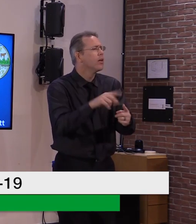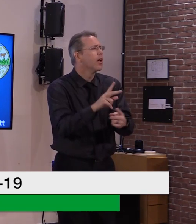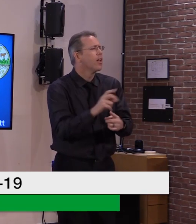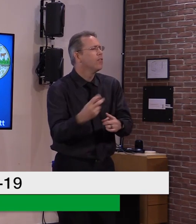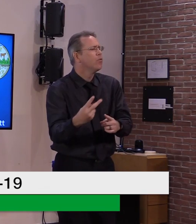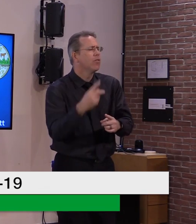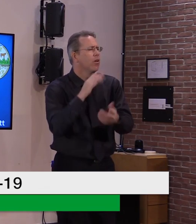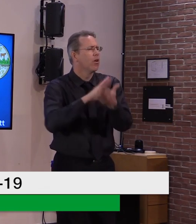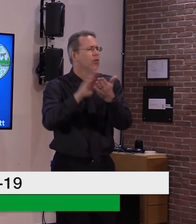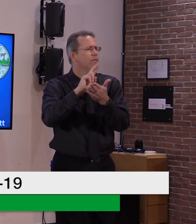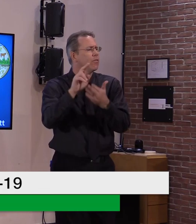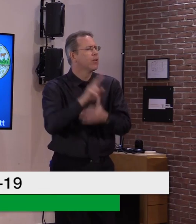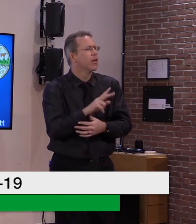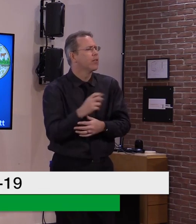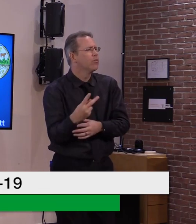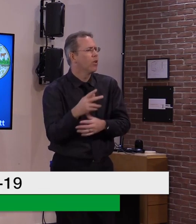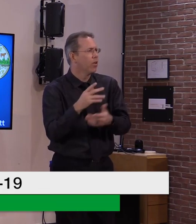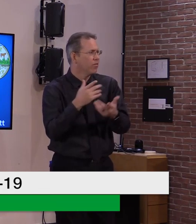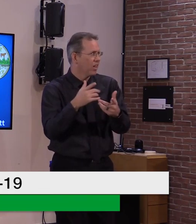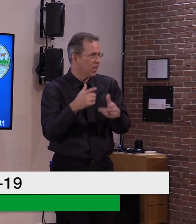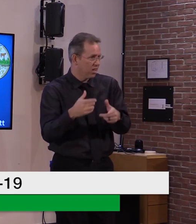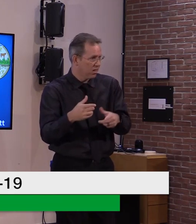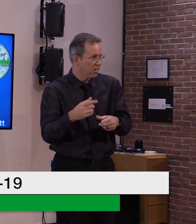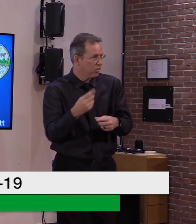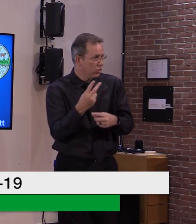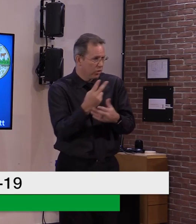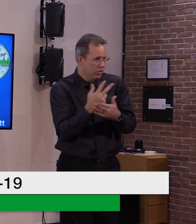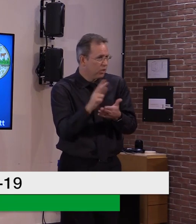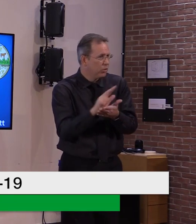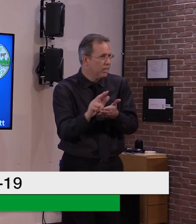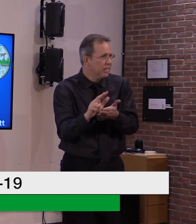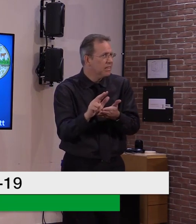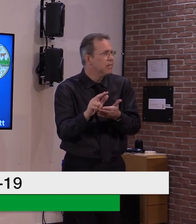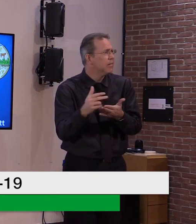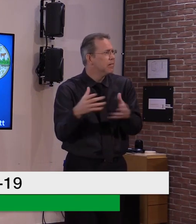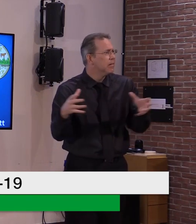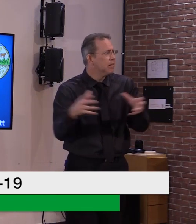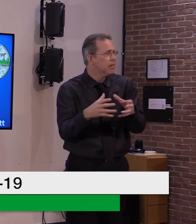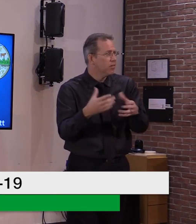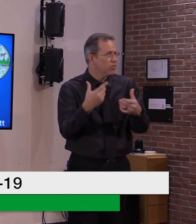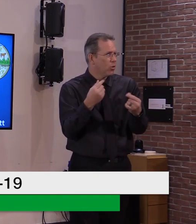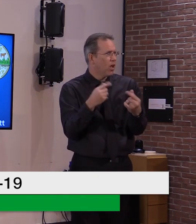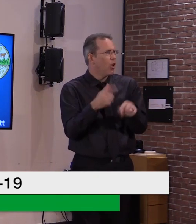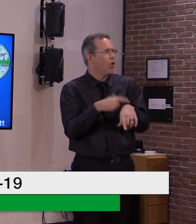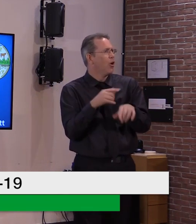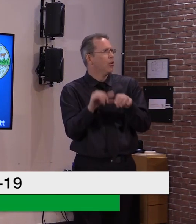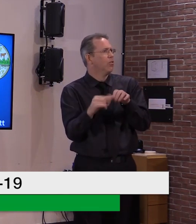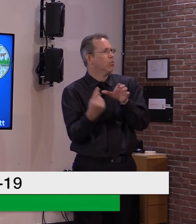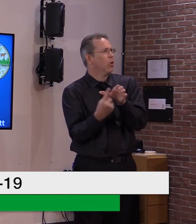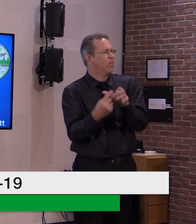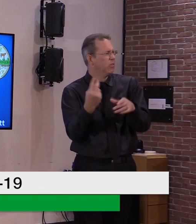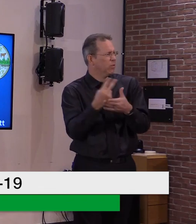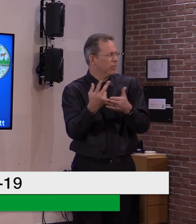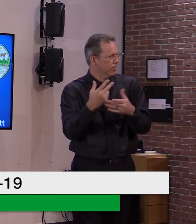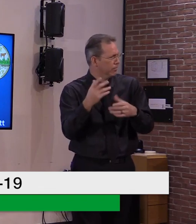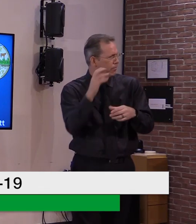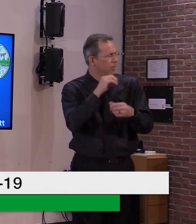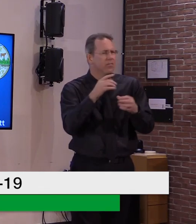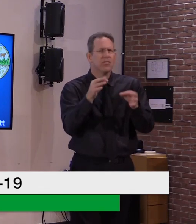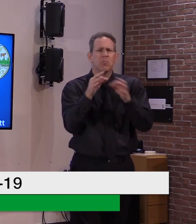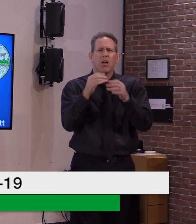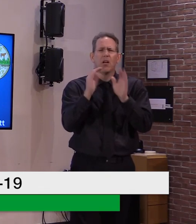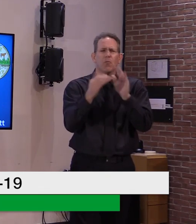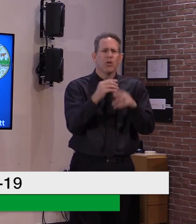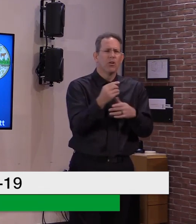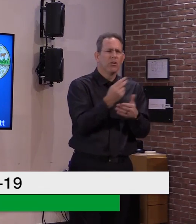available i think you'll see schools make the decisions about this person or revolve board based on their staffing considerations and so